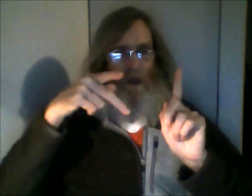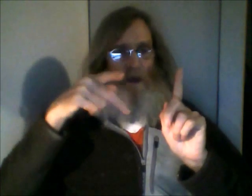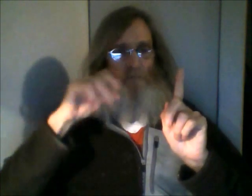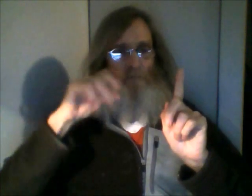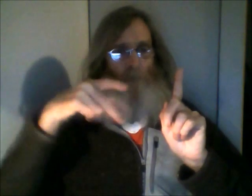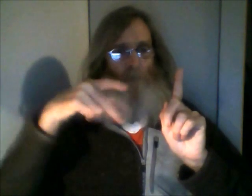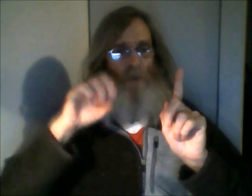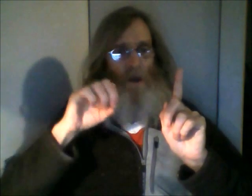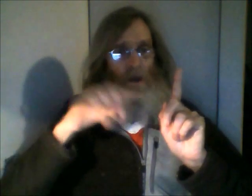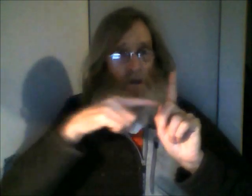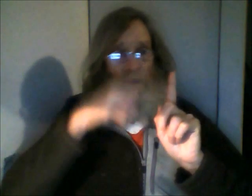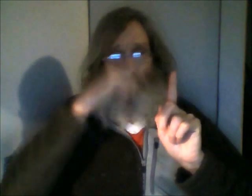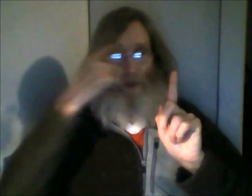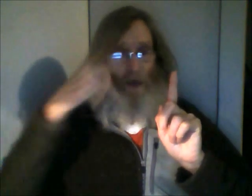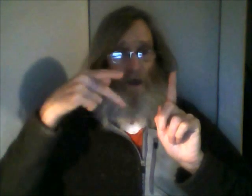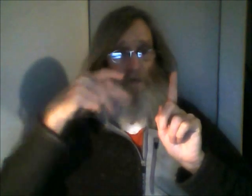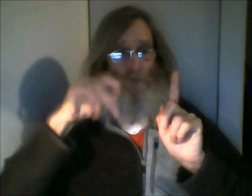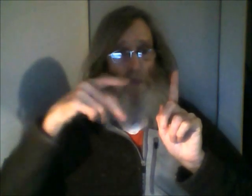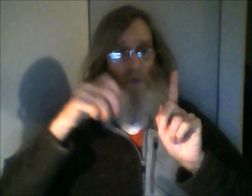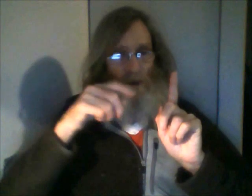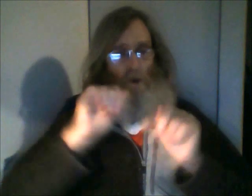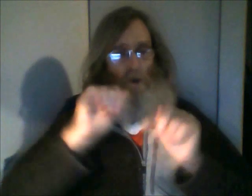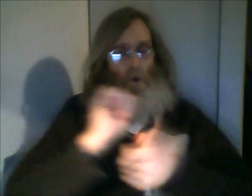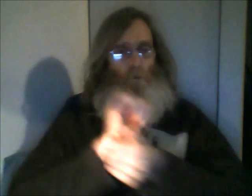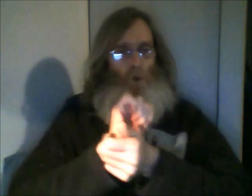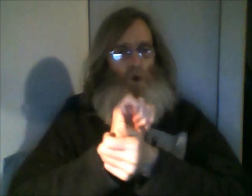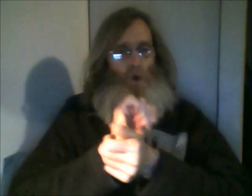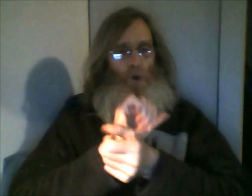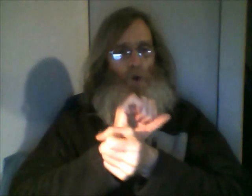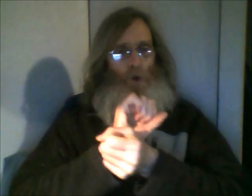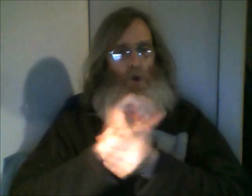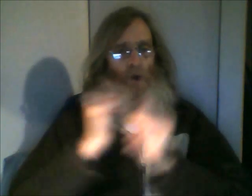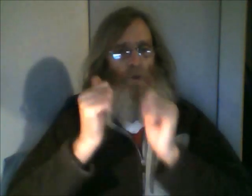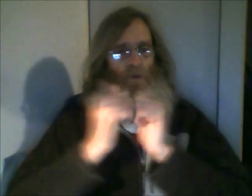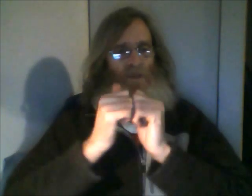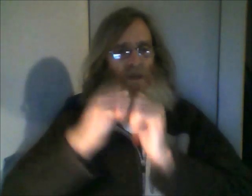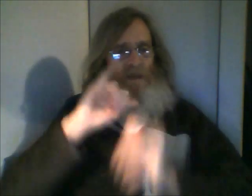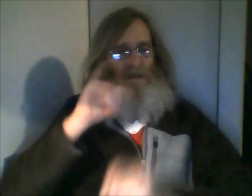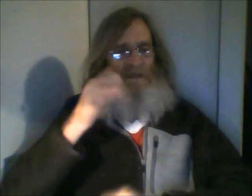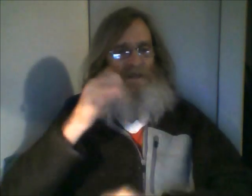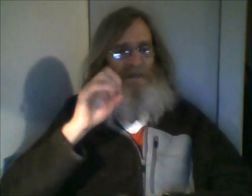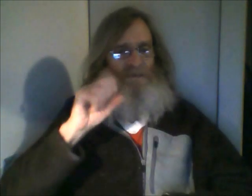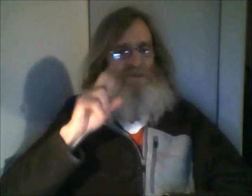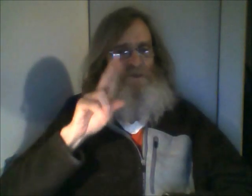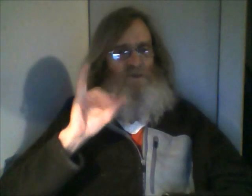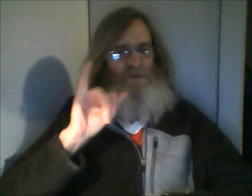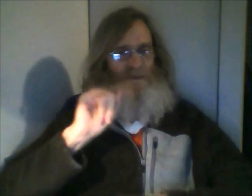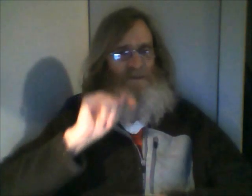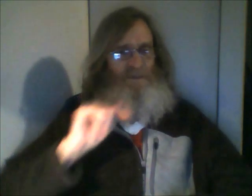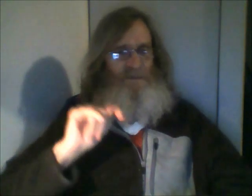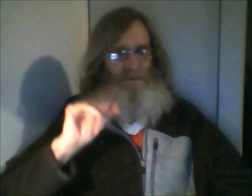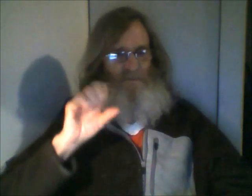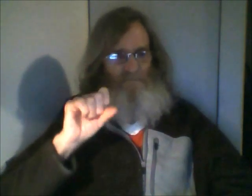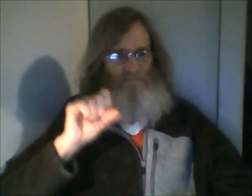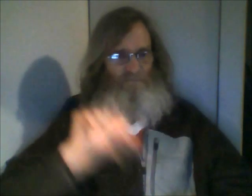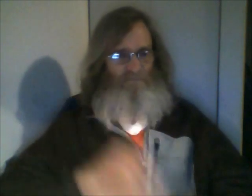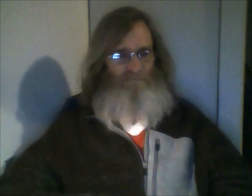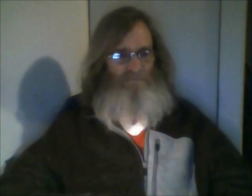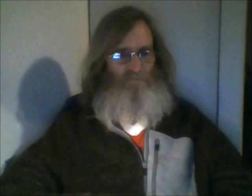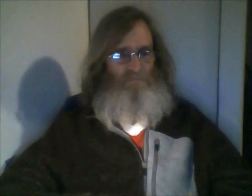take. But this is the only car you'll need. Get to know Mitsubishi's 10-year powertrain limited warranty and see what 10 years